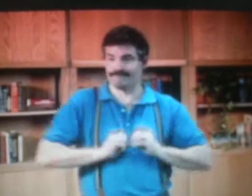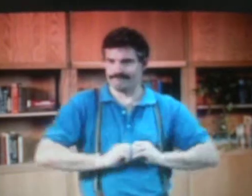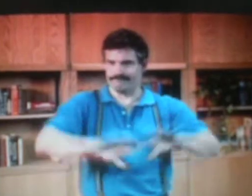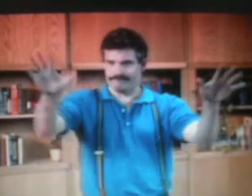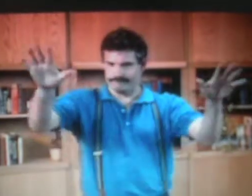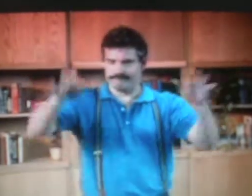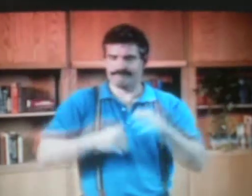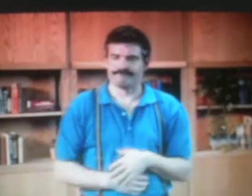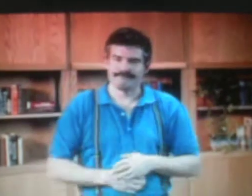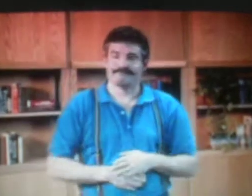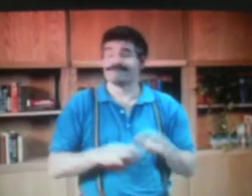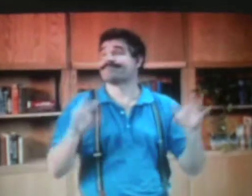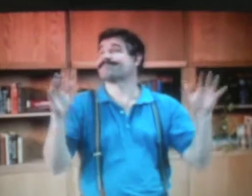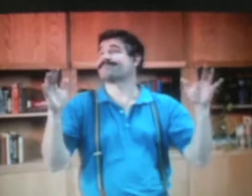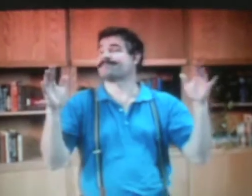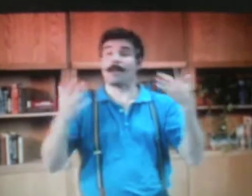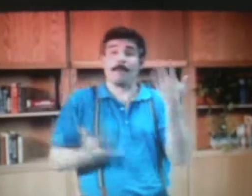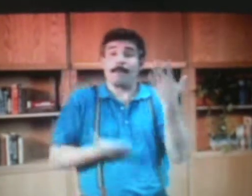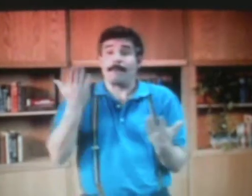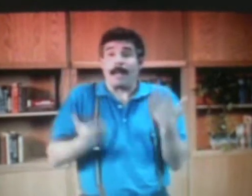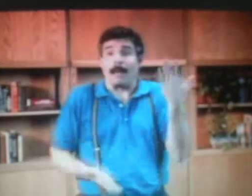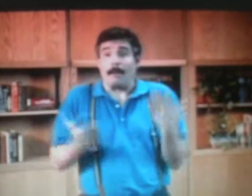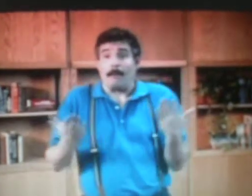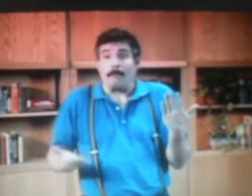decided to apply to 8 different schools.